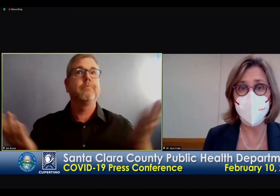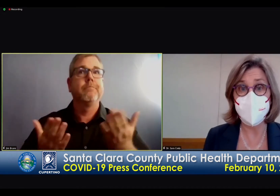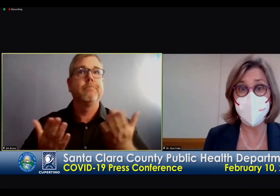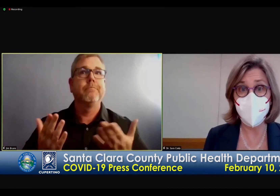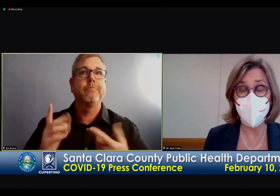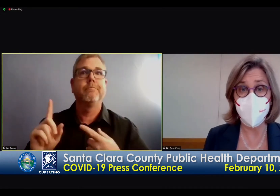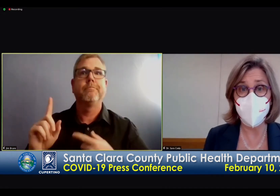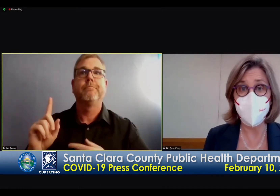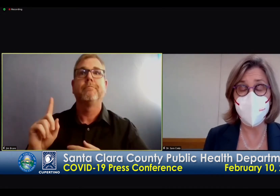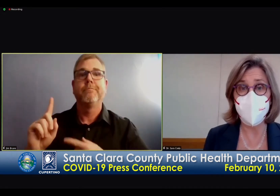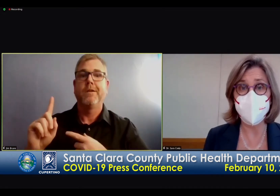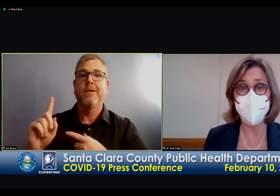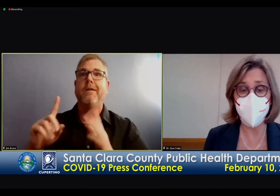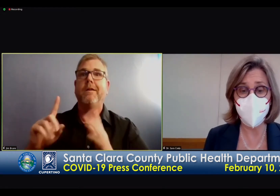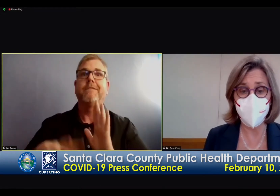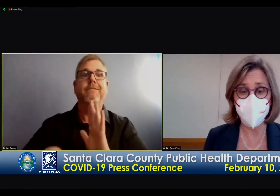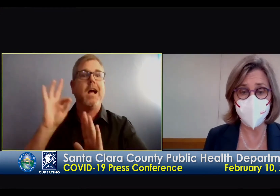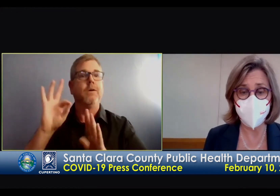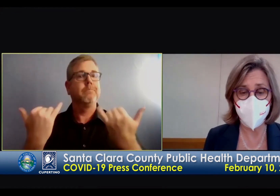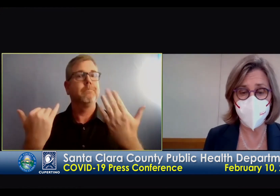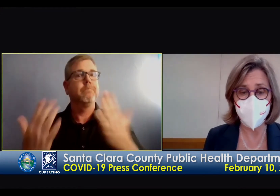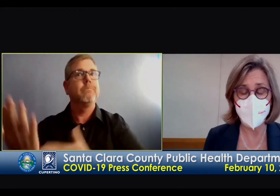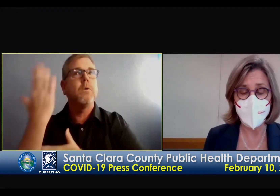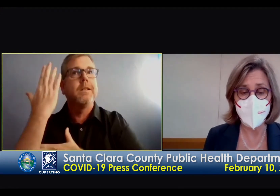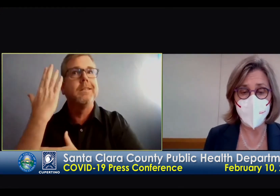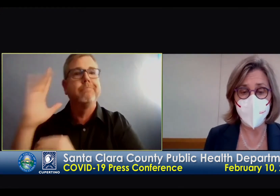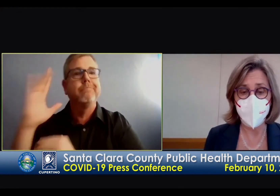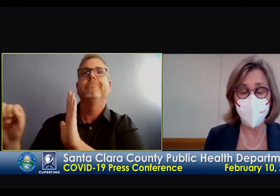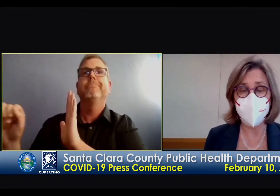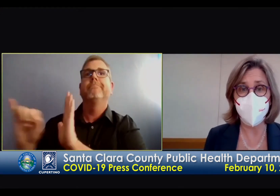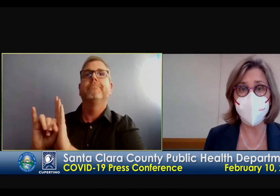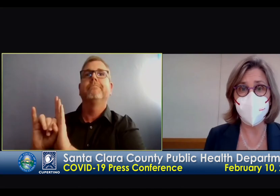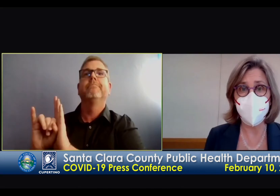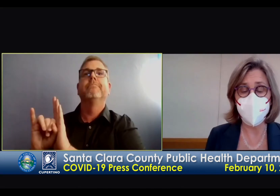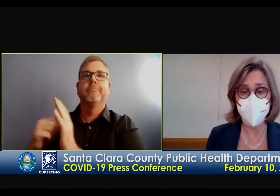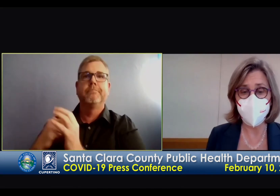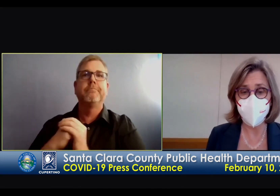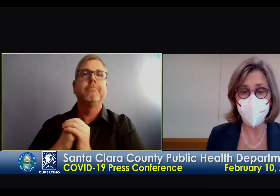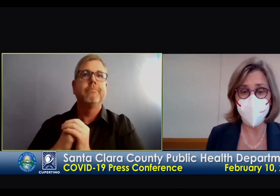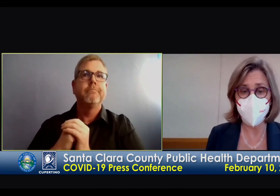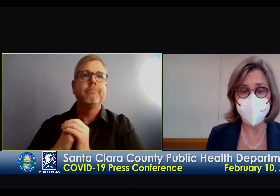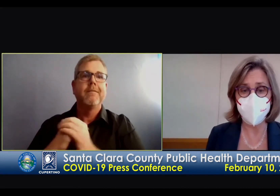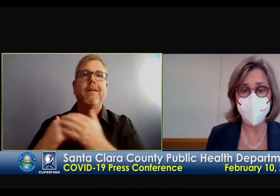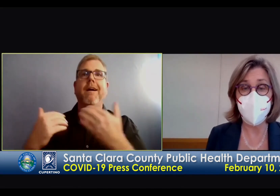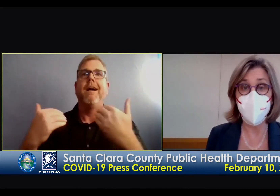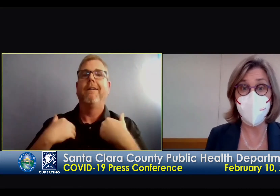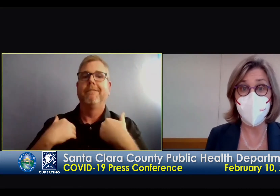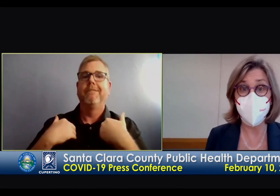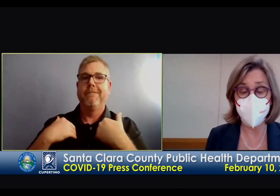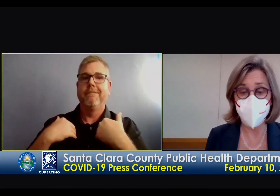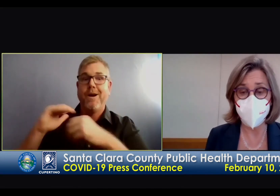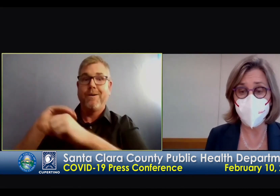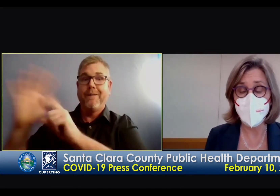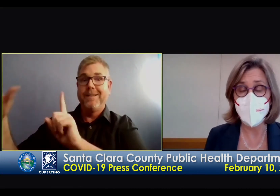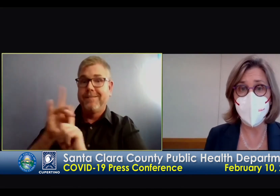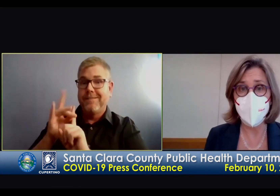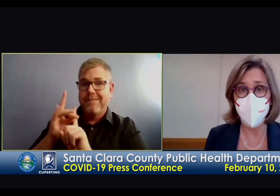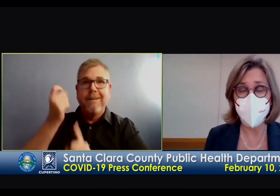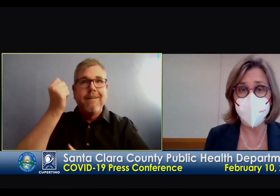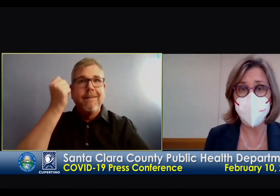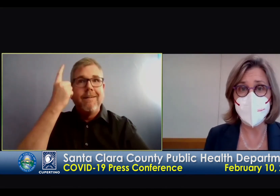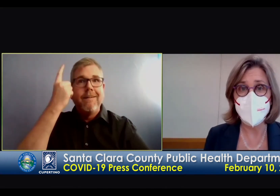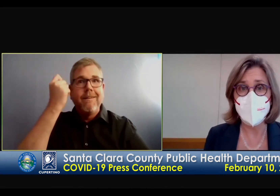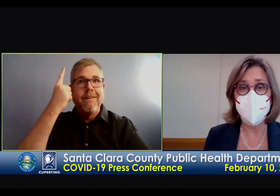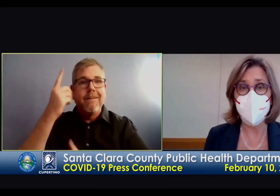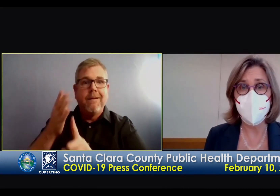been identified as carrying the strain of SARS-CoV-2, that's the South African